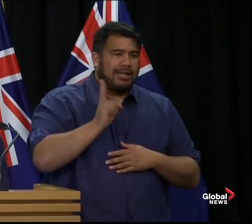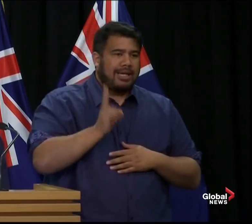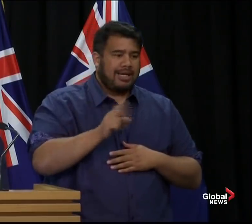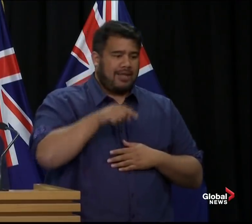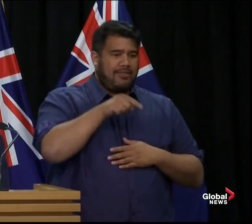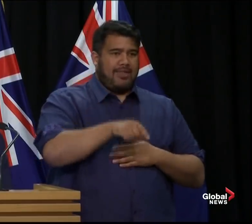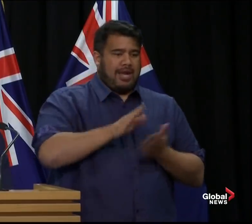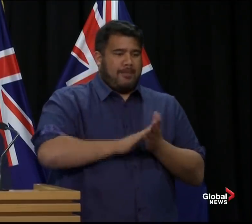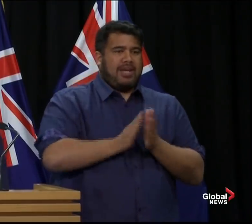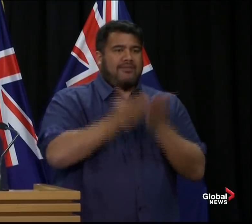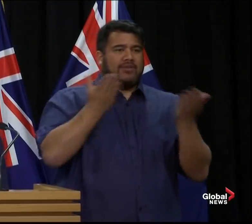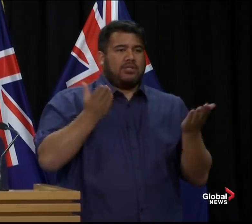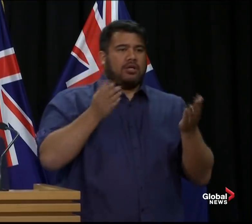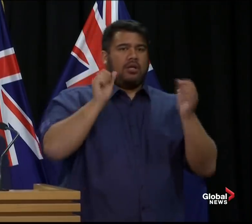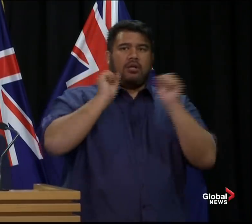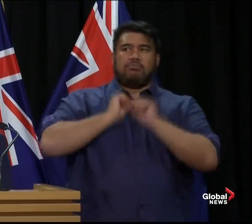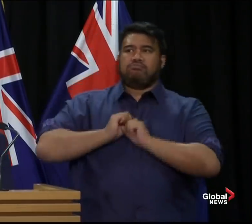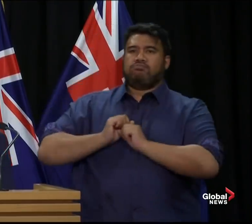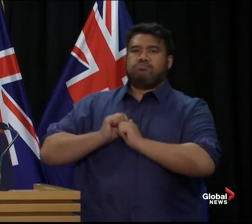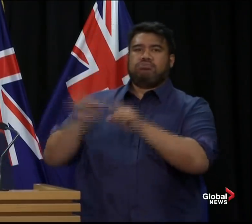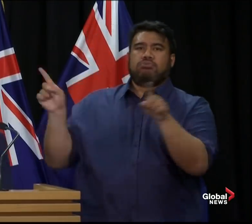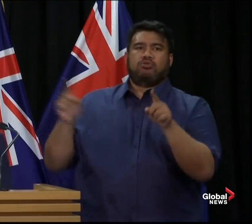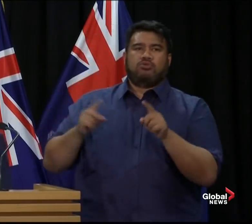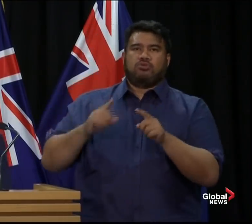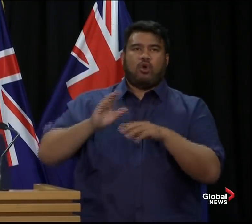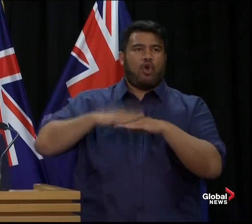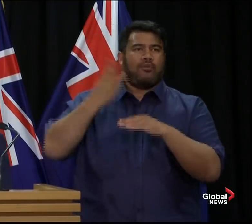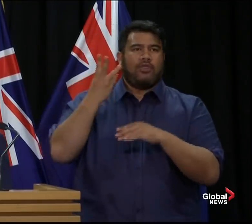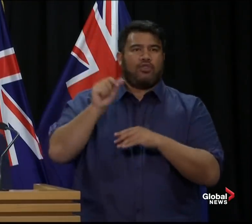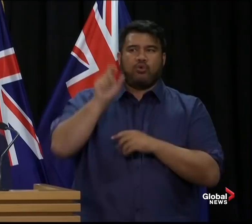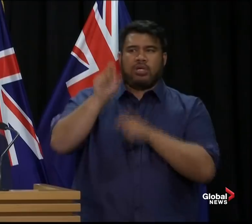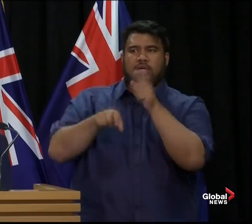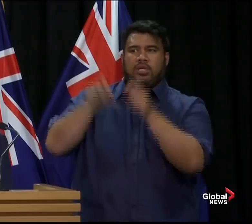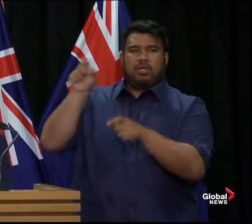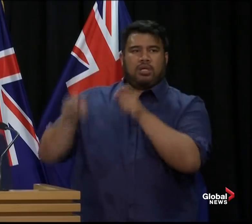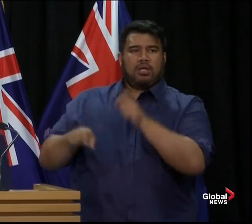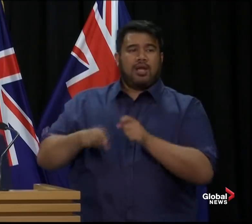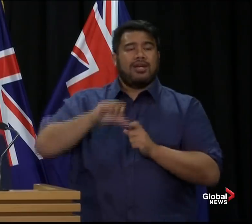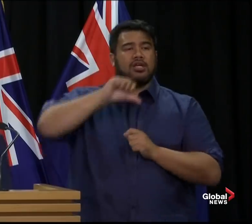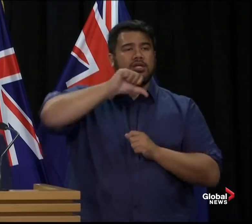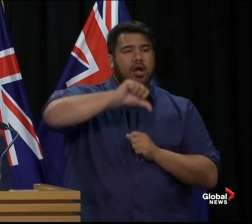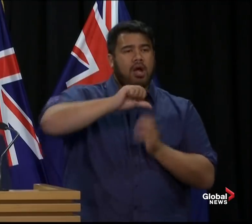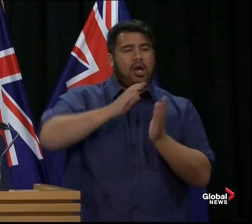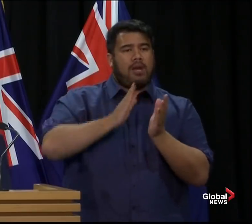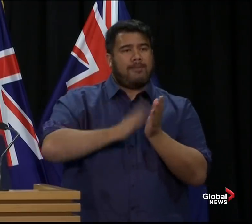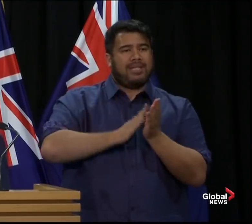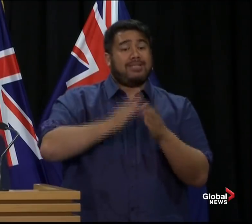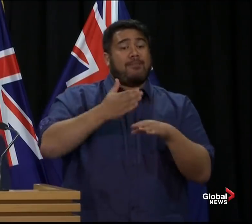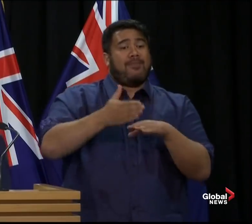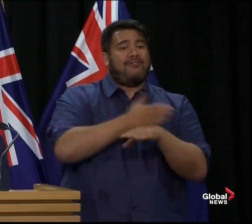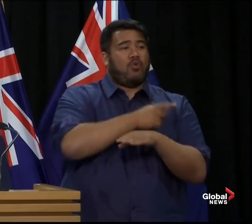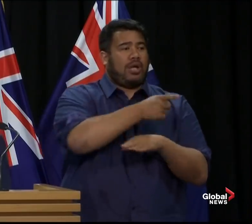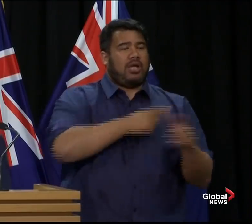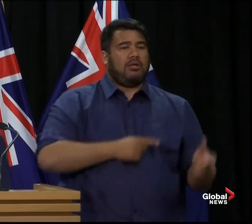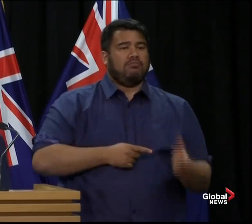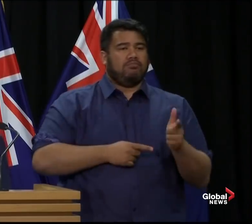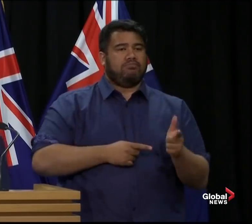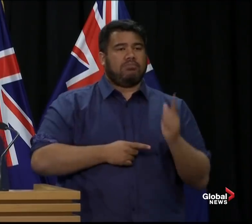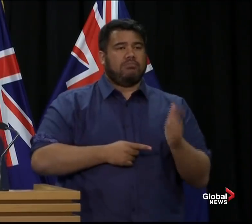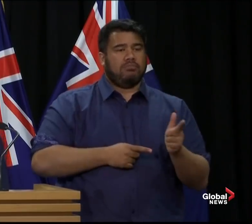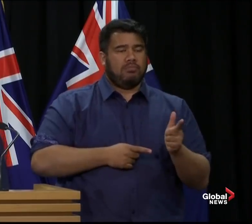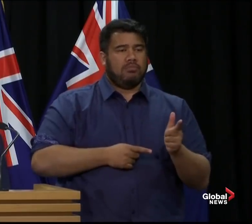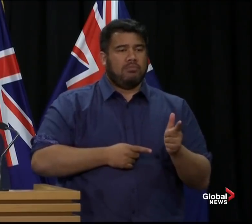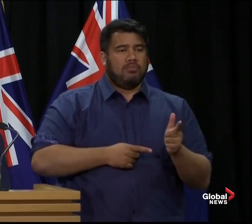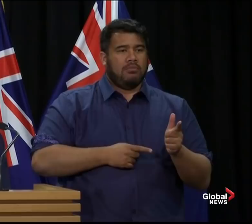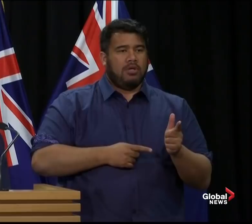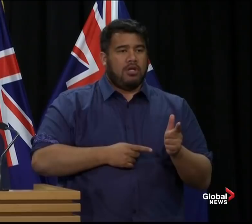by over 30 recipients 9 minutes before guns were fired. Within 2 minutes